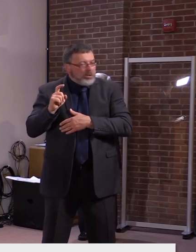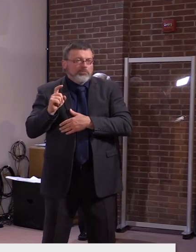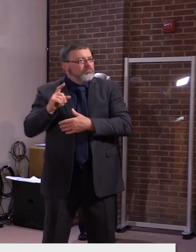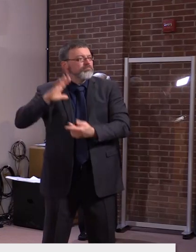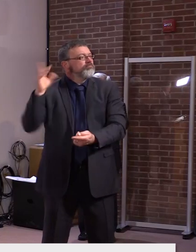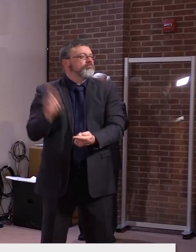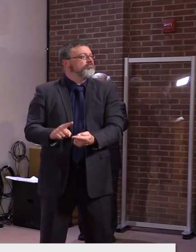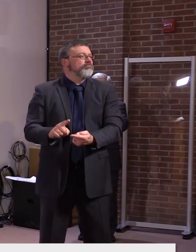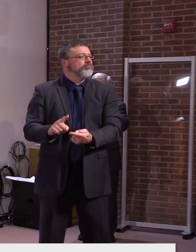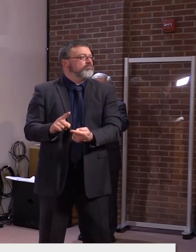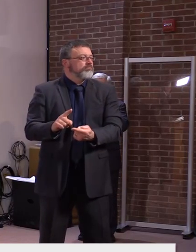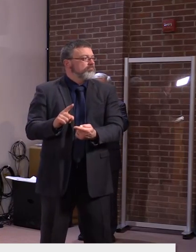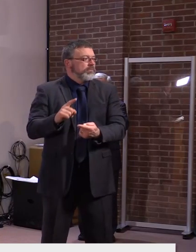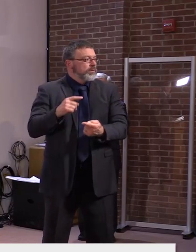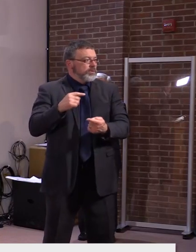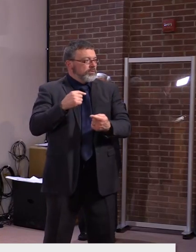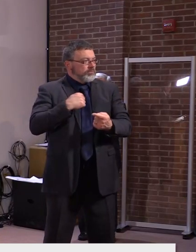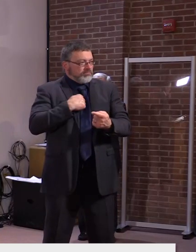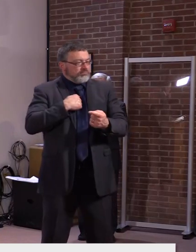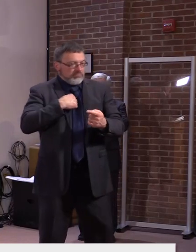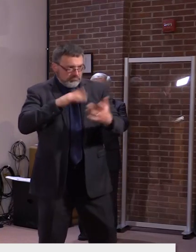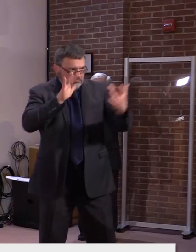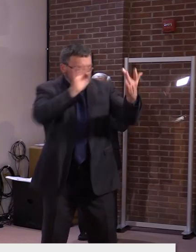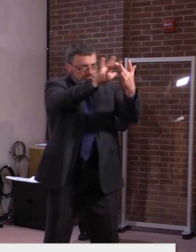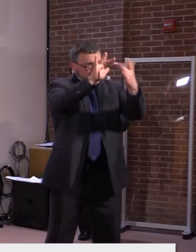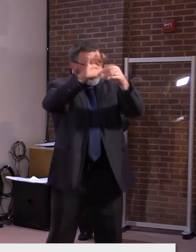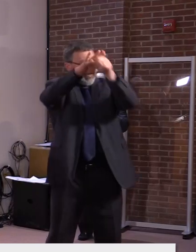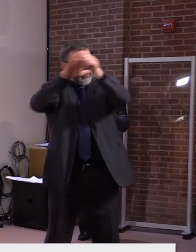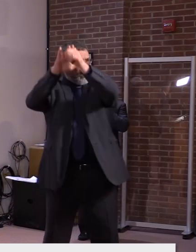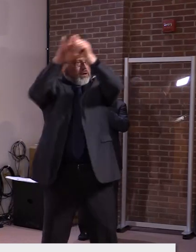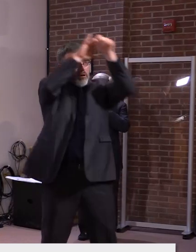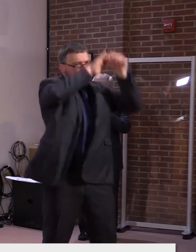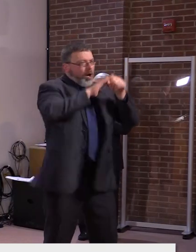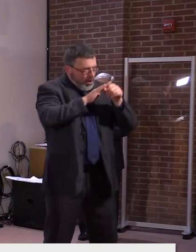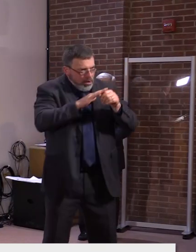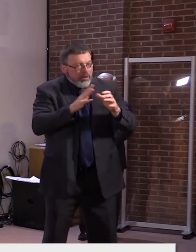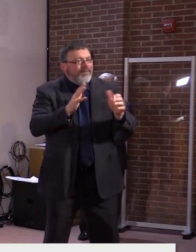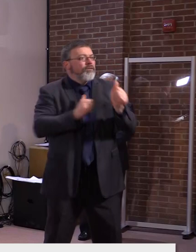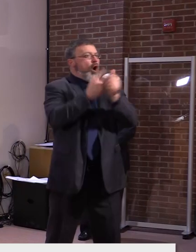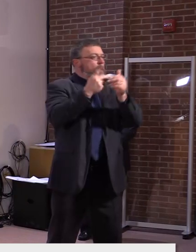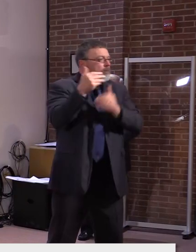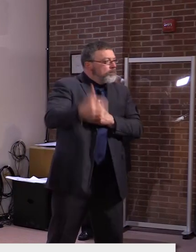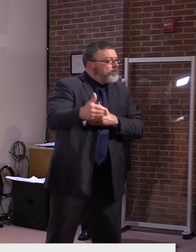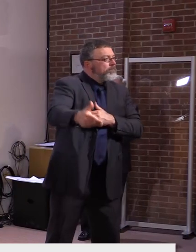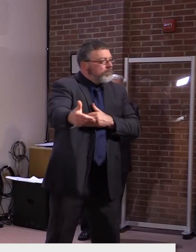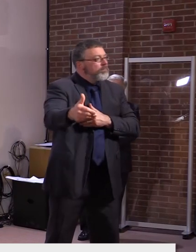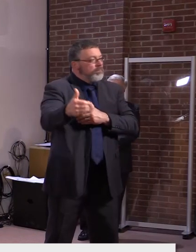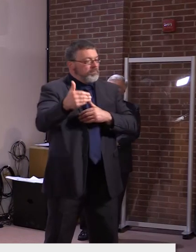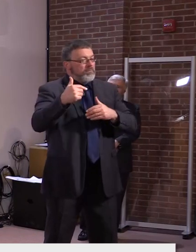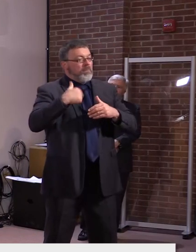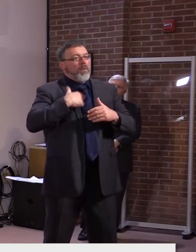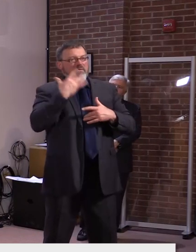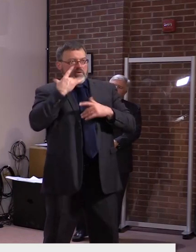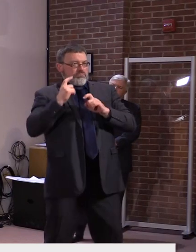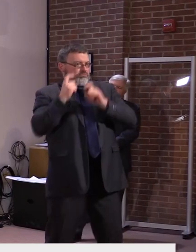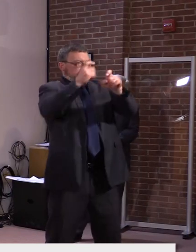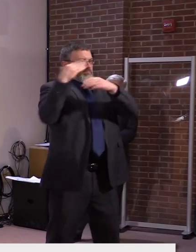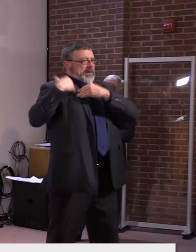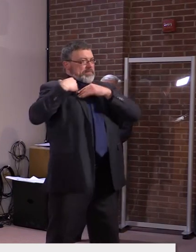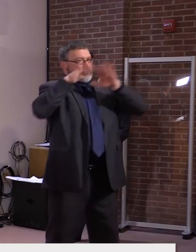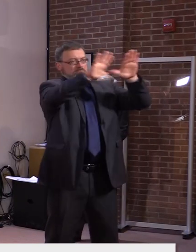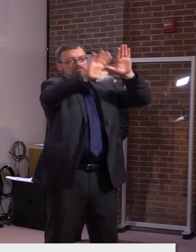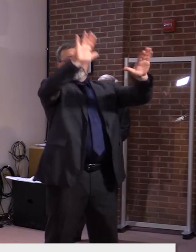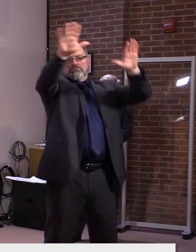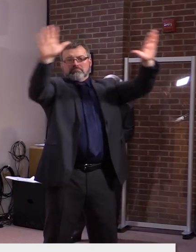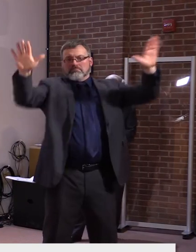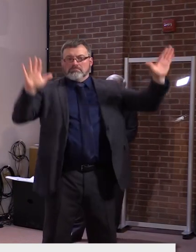each district to ask them if they wanted to manage that on their own. Some districts said they would prefer to manage the waste from the testing on their own, but we also